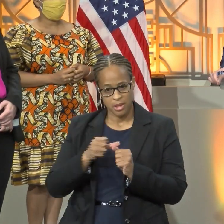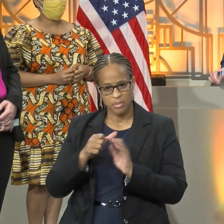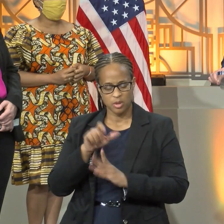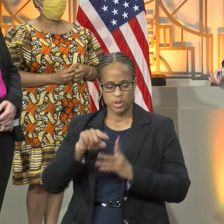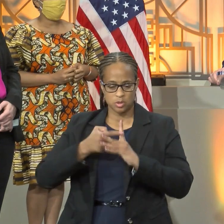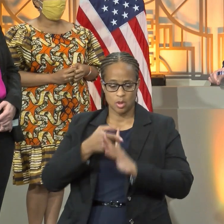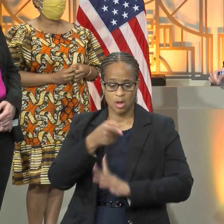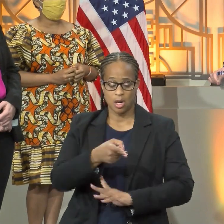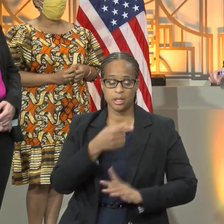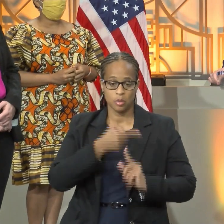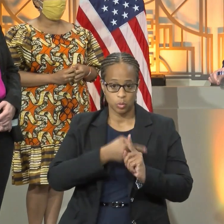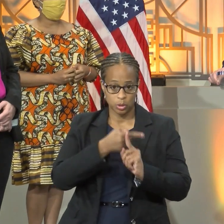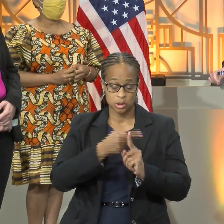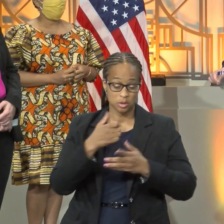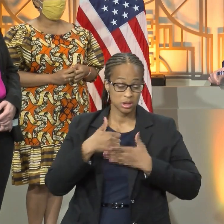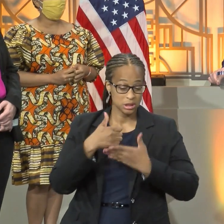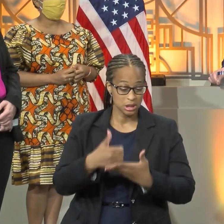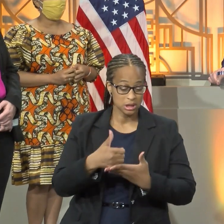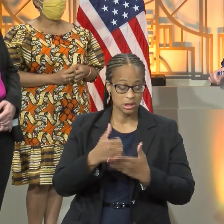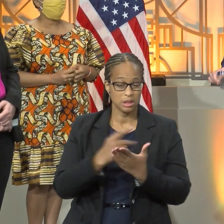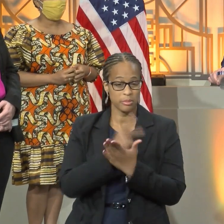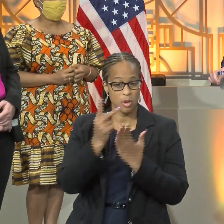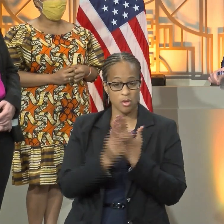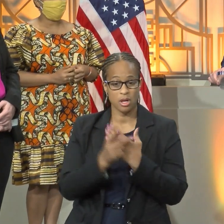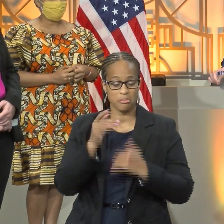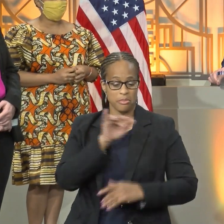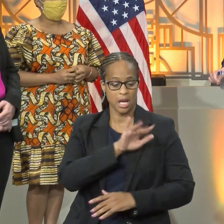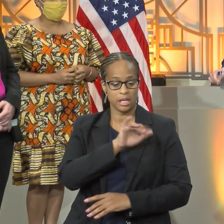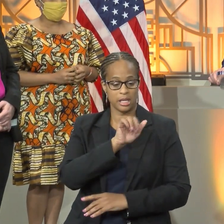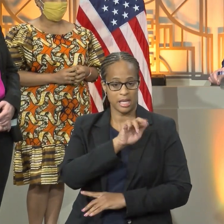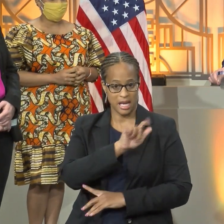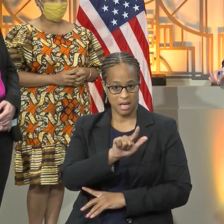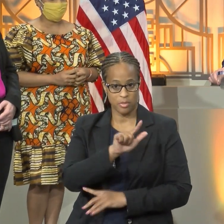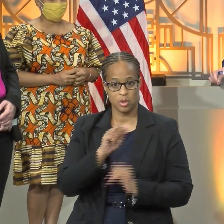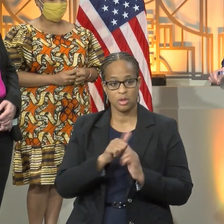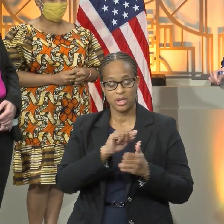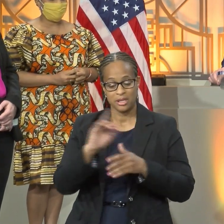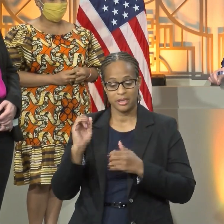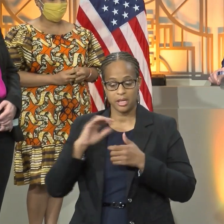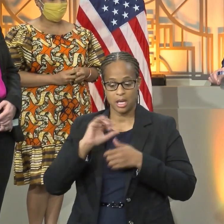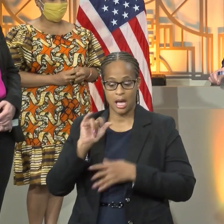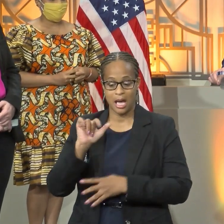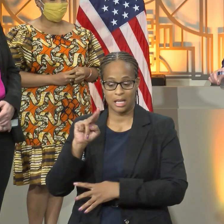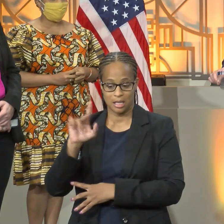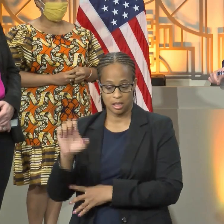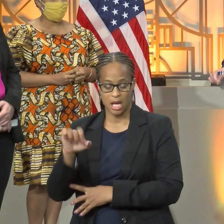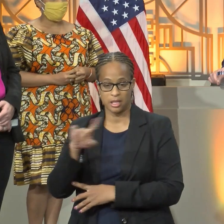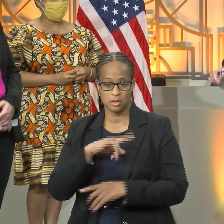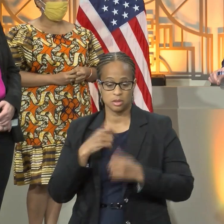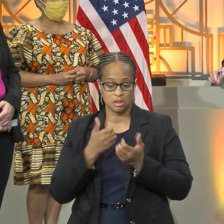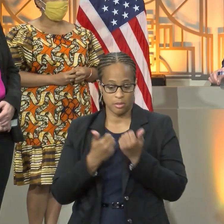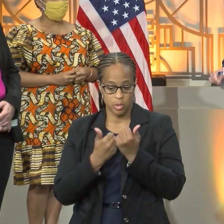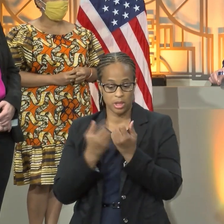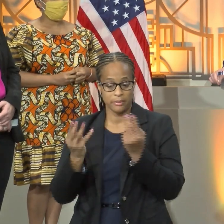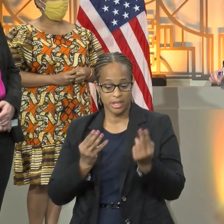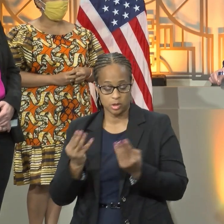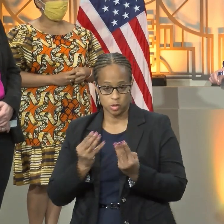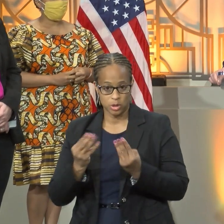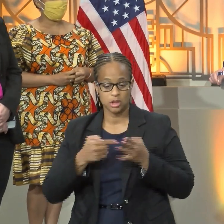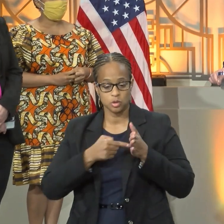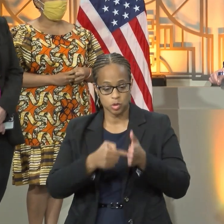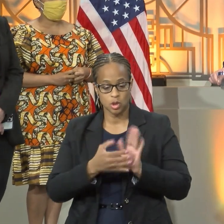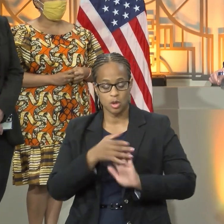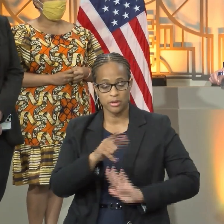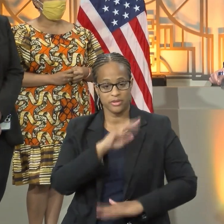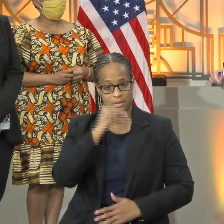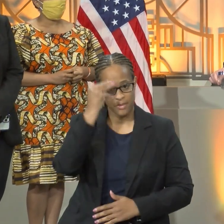started a rental assistance fund back in April with the Alliance of Community Assistance Ministries to show our support of the programs Mayor Turner, the city,